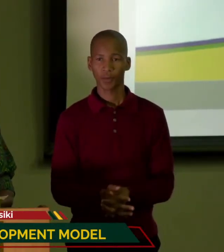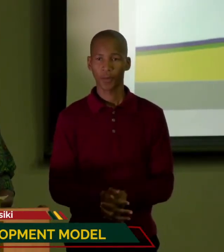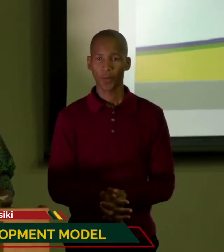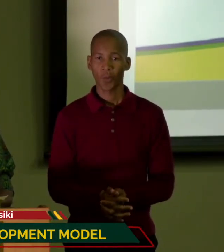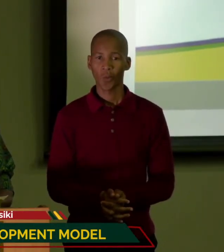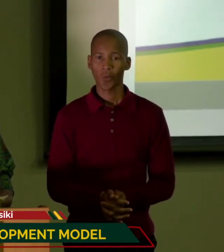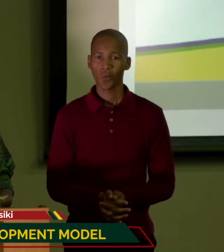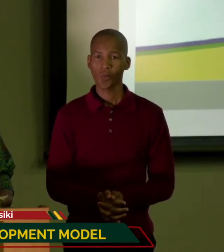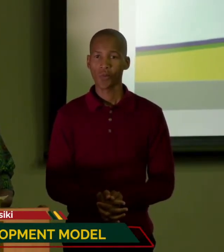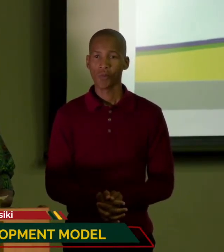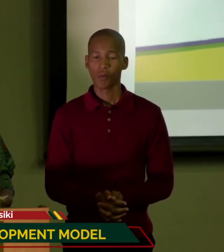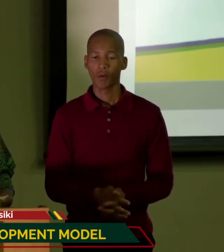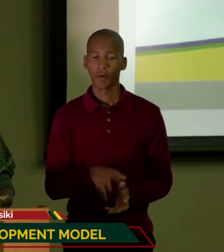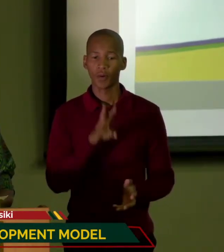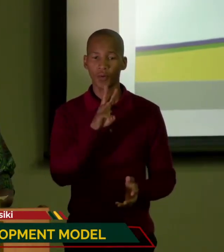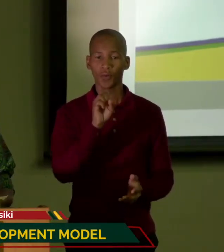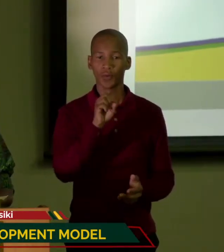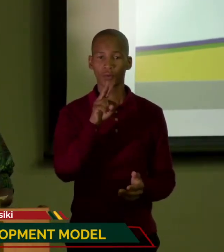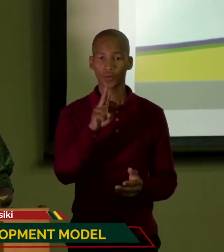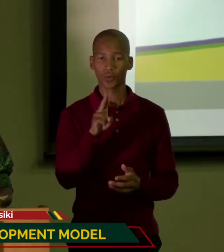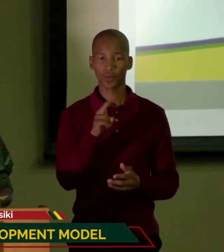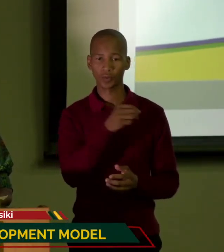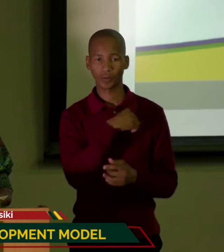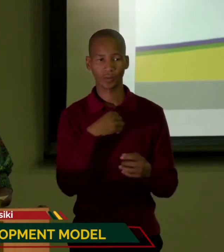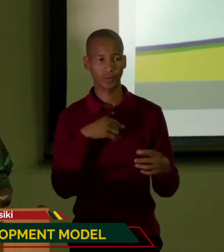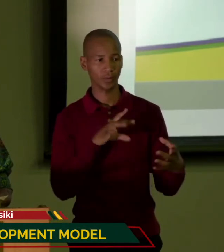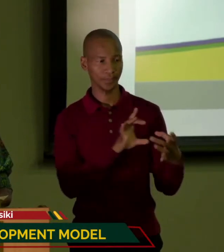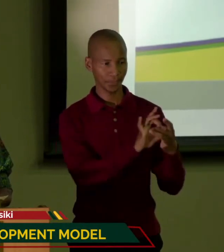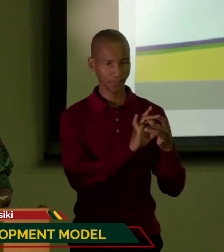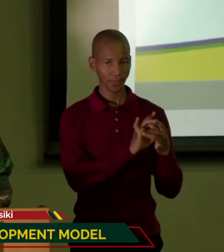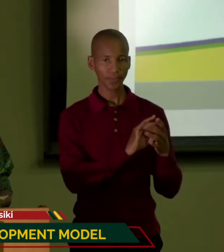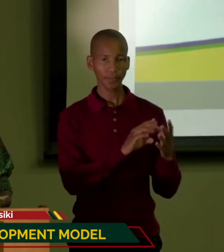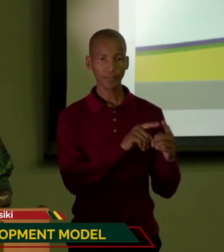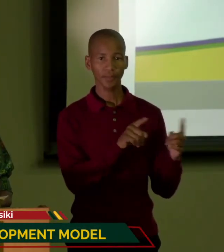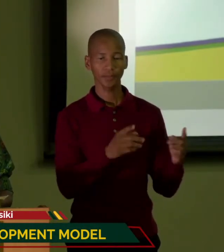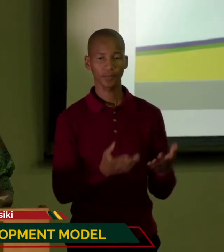ke iwusu sapatnarisha nazo